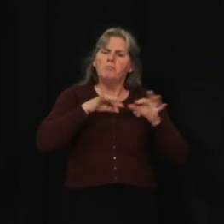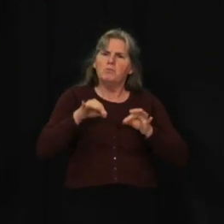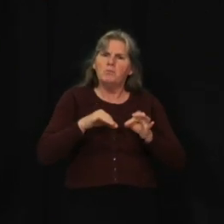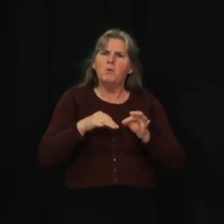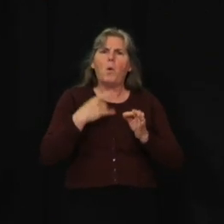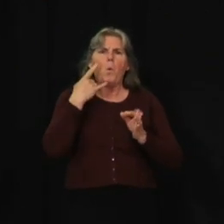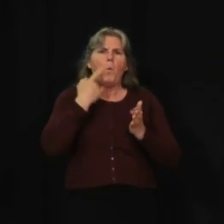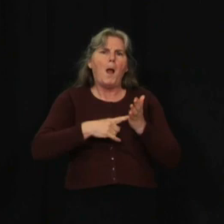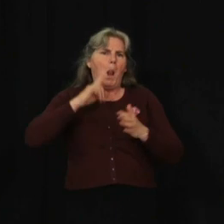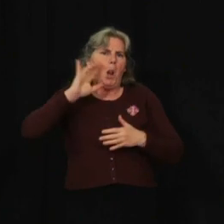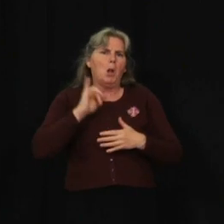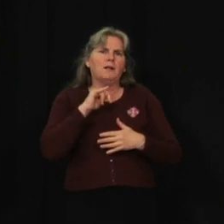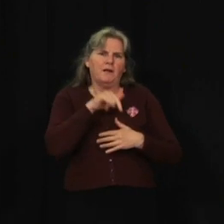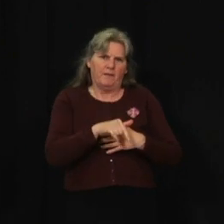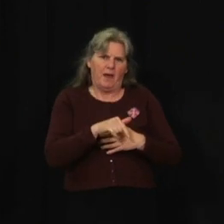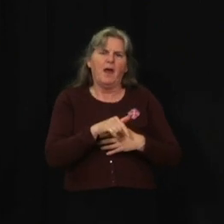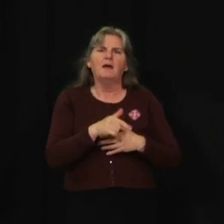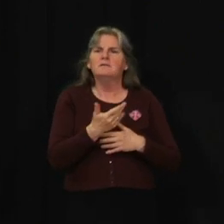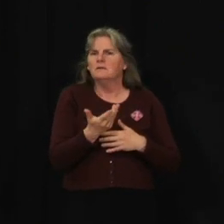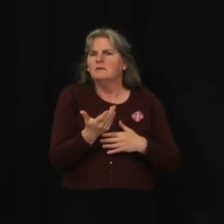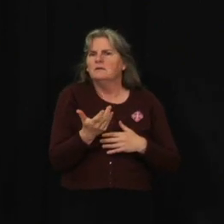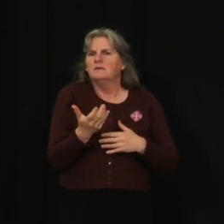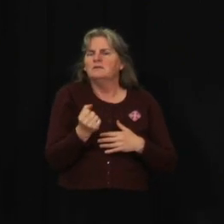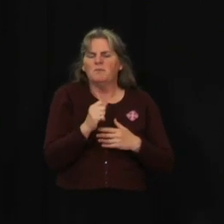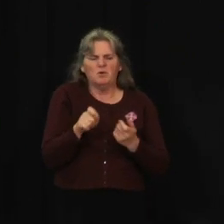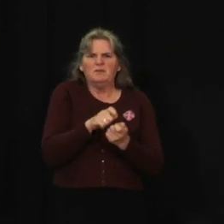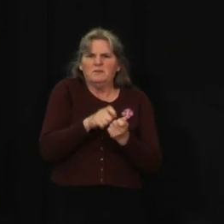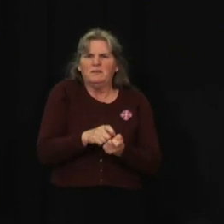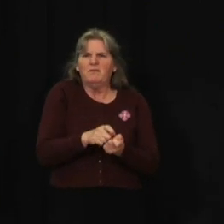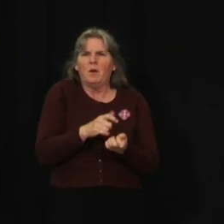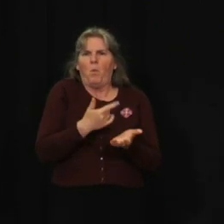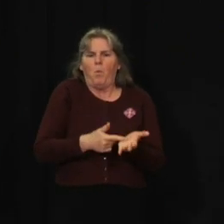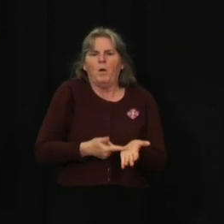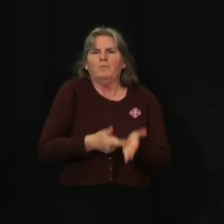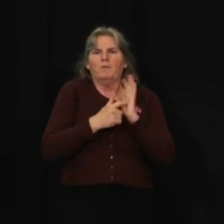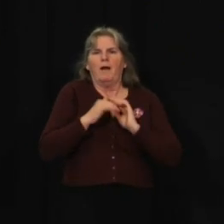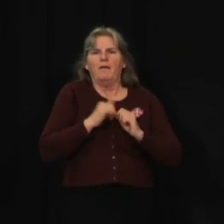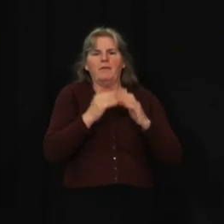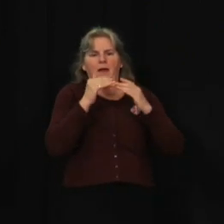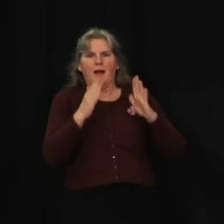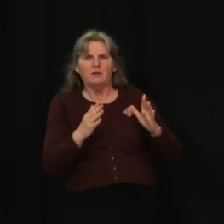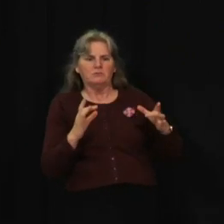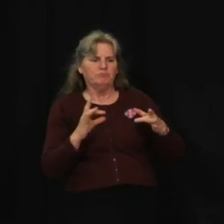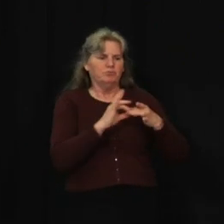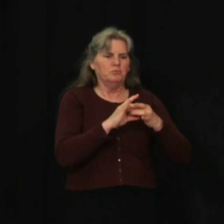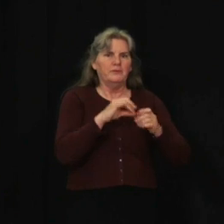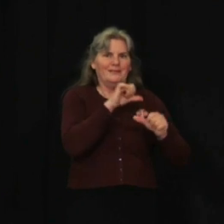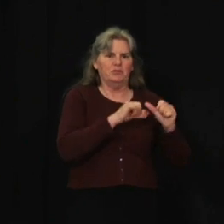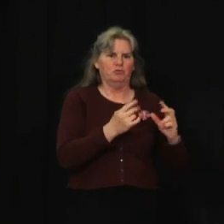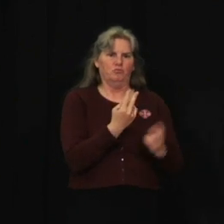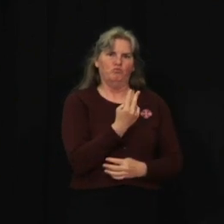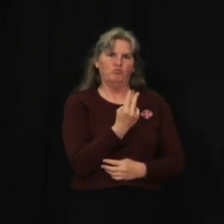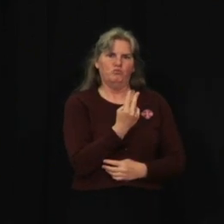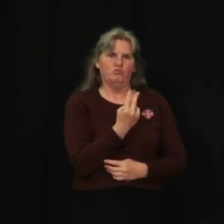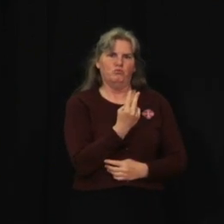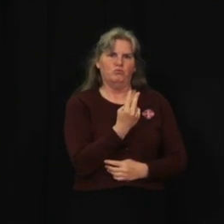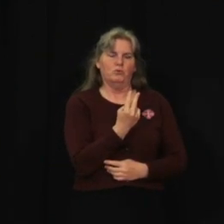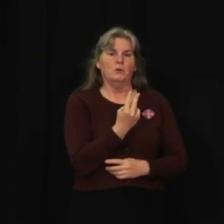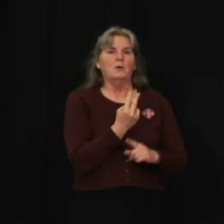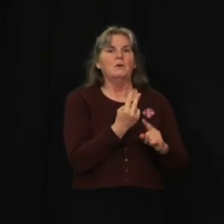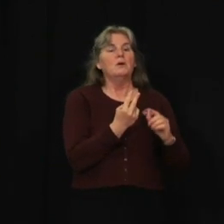time for the long weekend. So some of the more specifics, but really